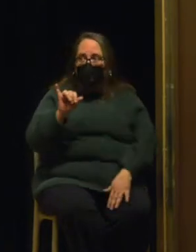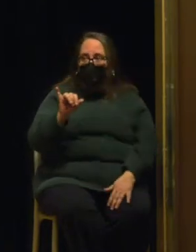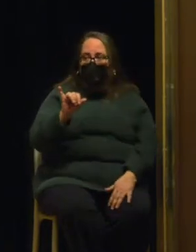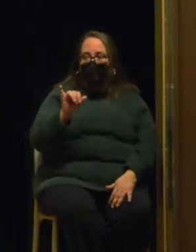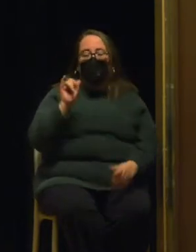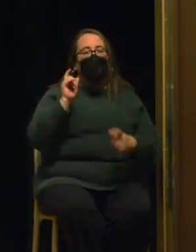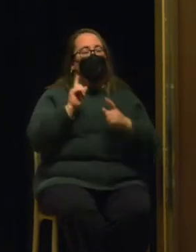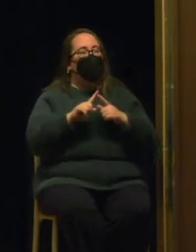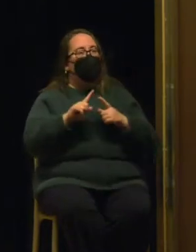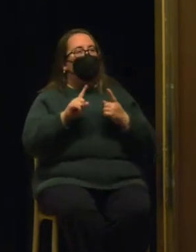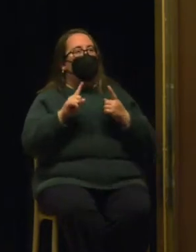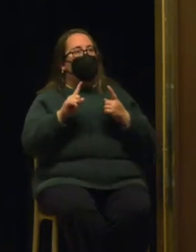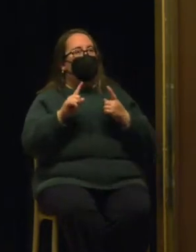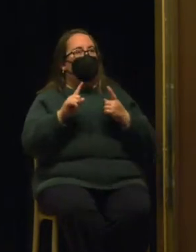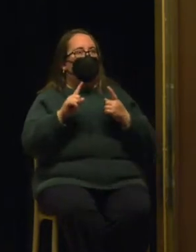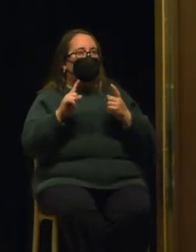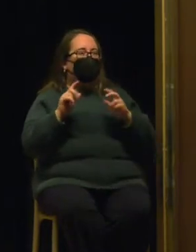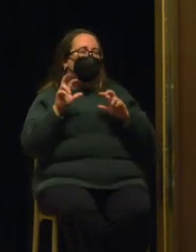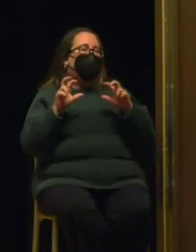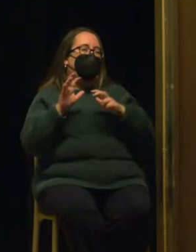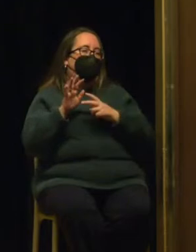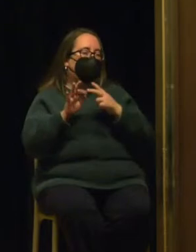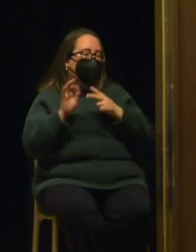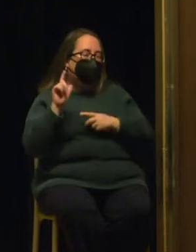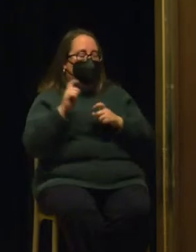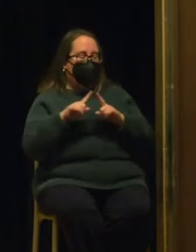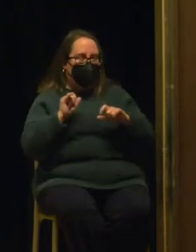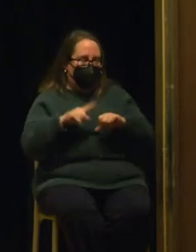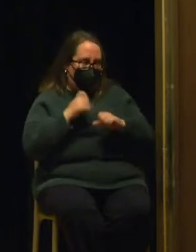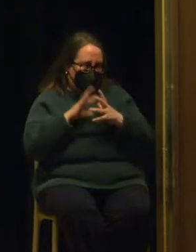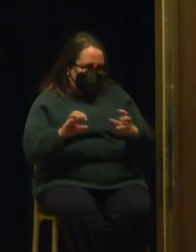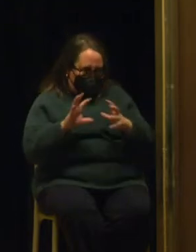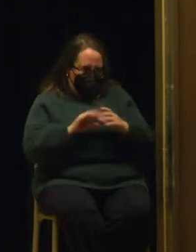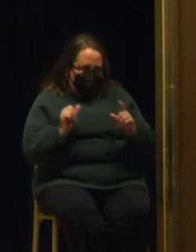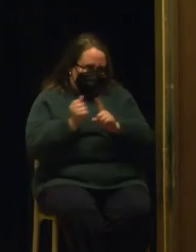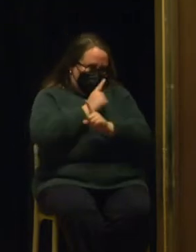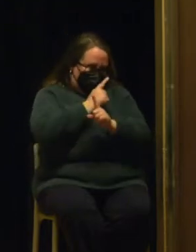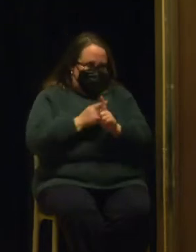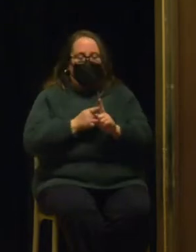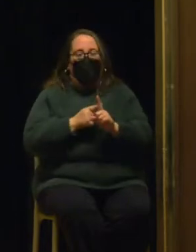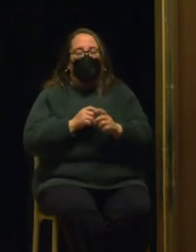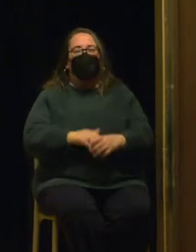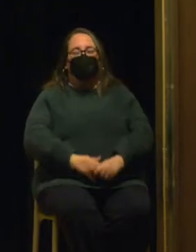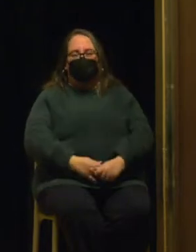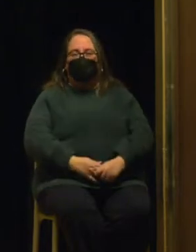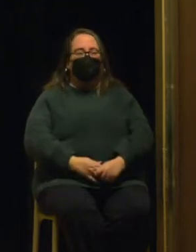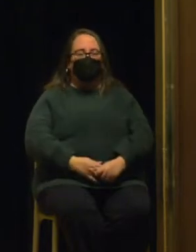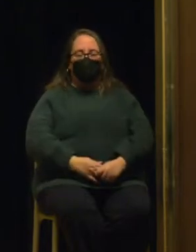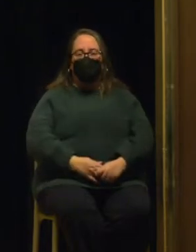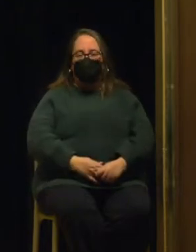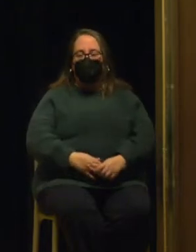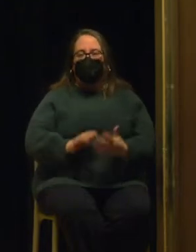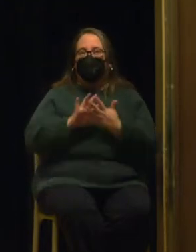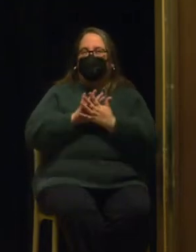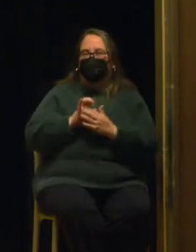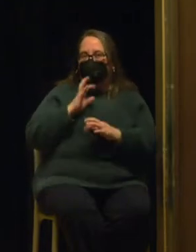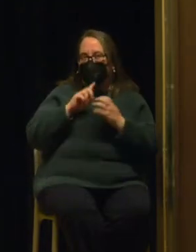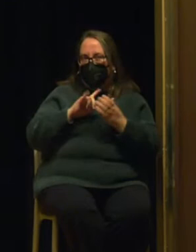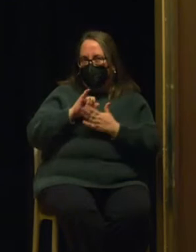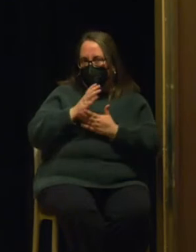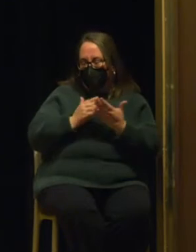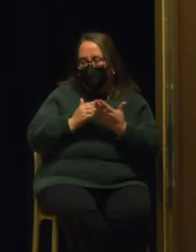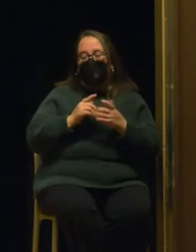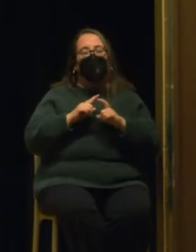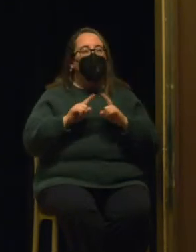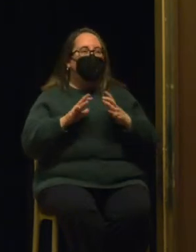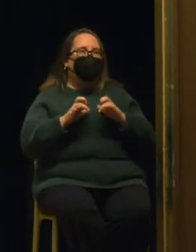was sold, until we got stock later on. Anyway, that's a whole long story. But you gotta read a book to get to that part. Well, but it was